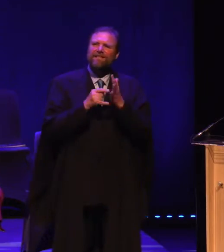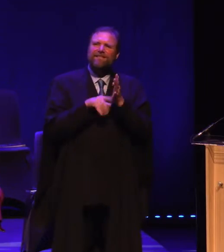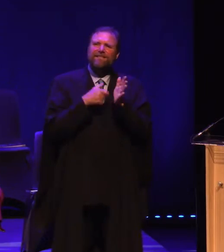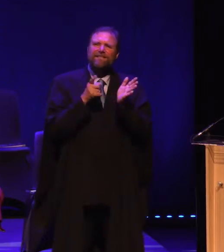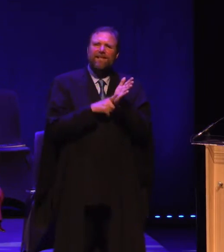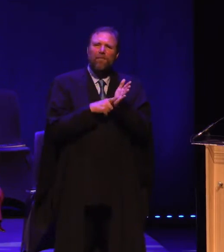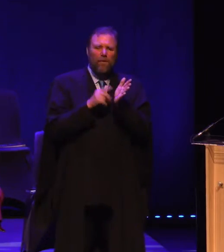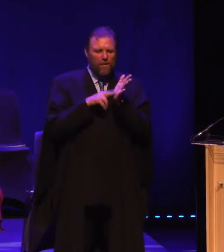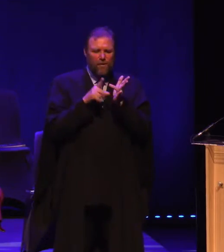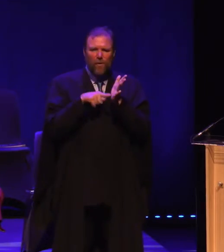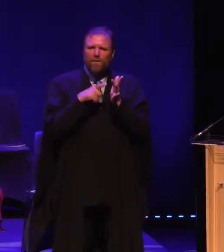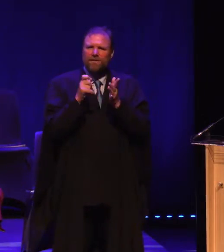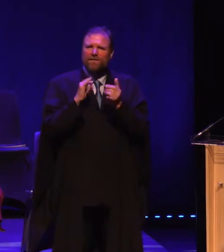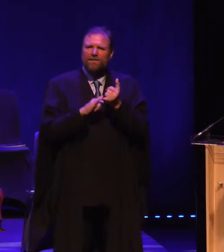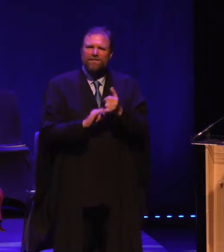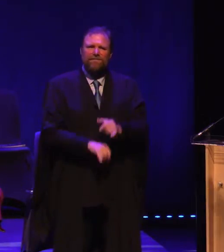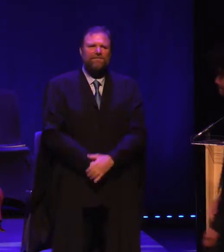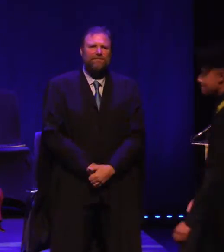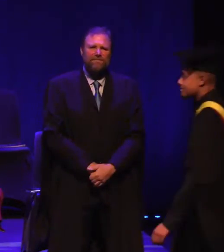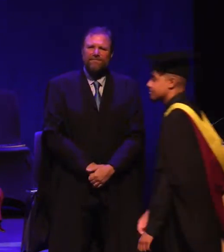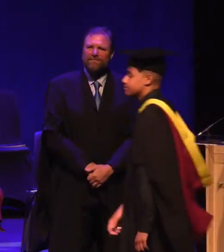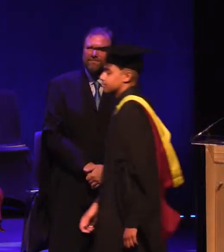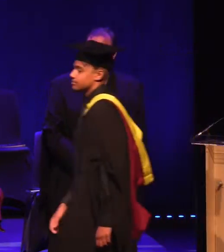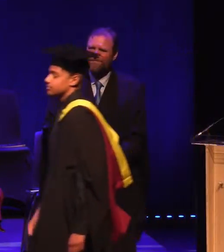Samuel Notice.